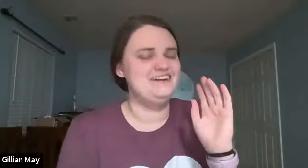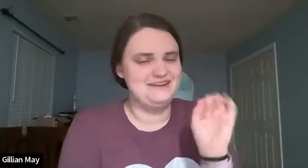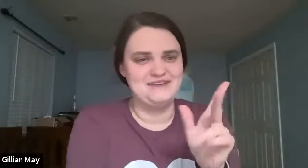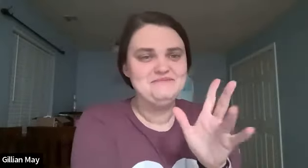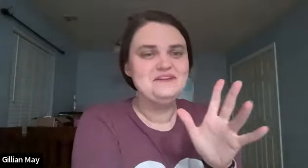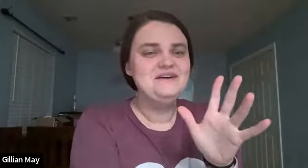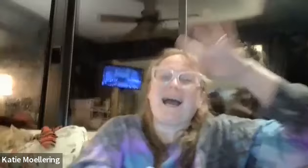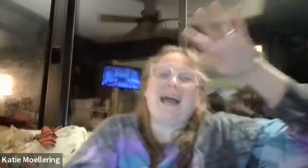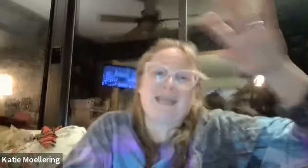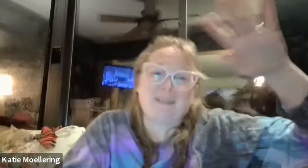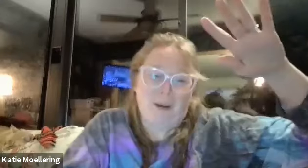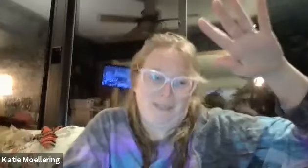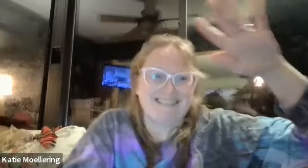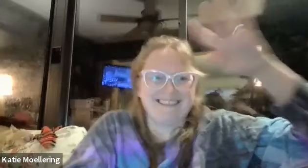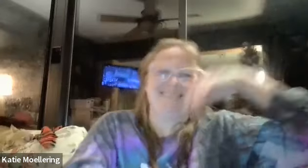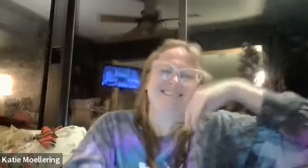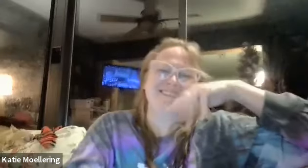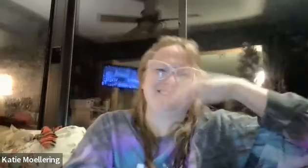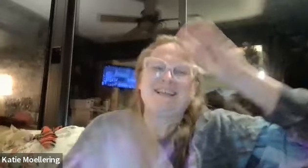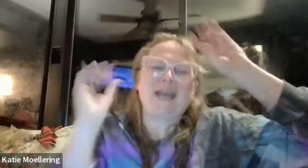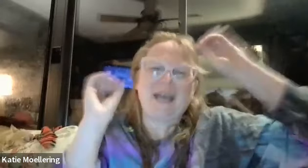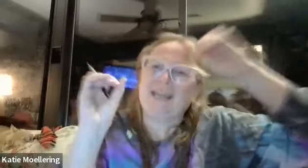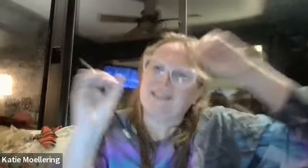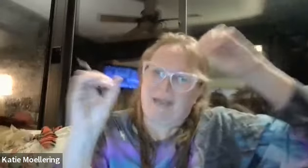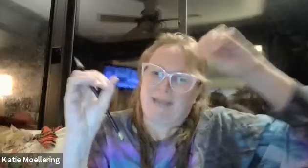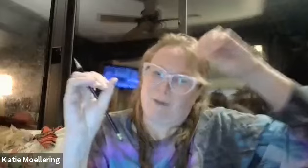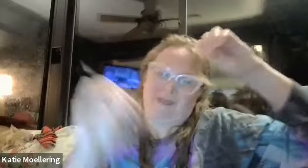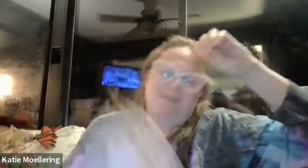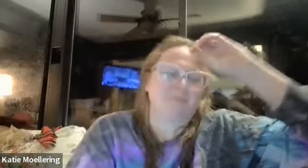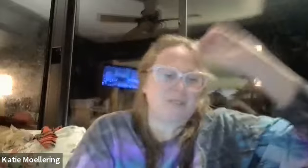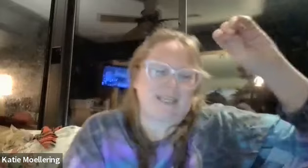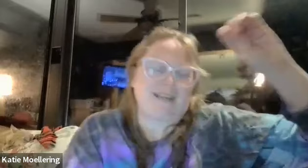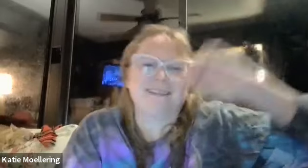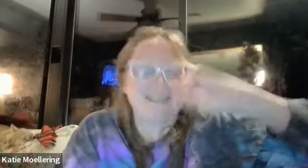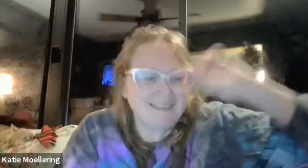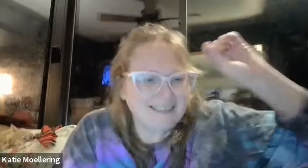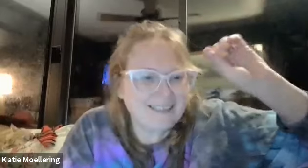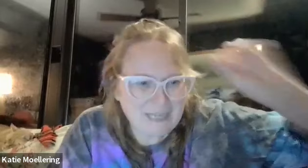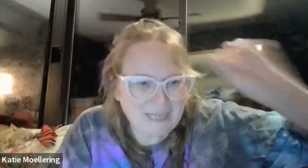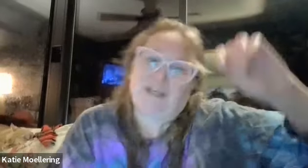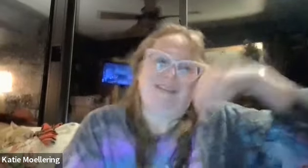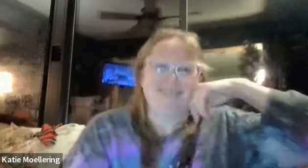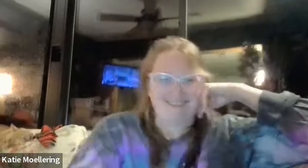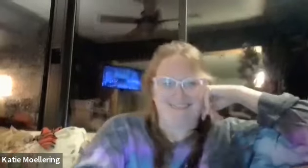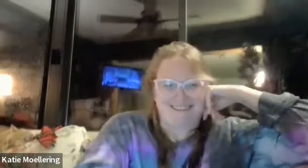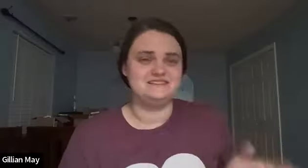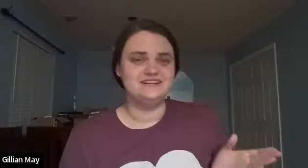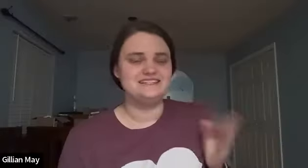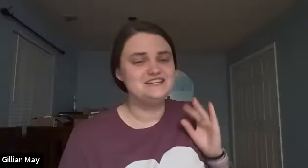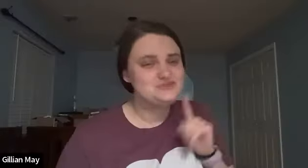Okay. Wait, I had the moment. I had the math moment, but just now. Now we're good. It